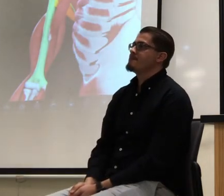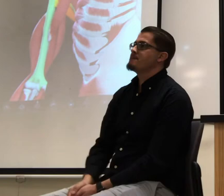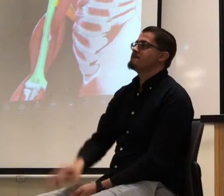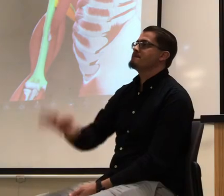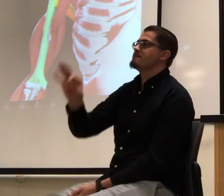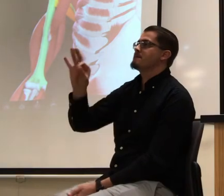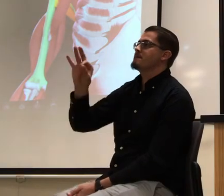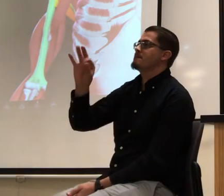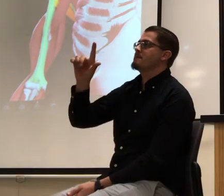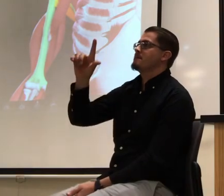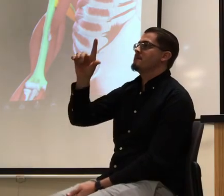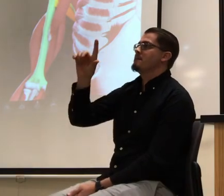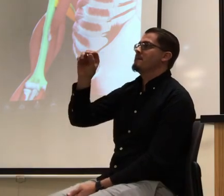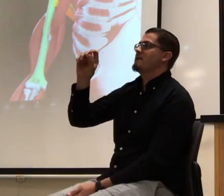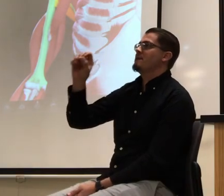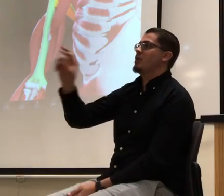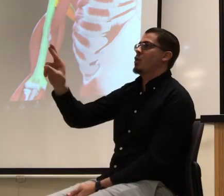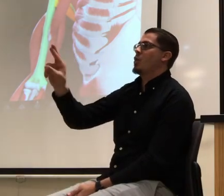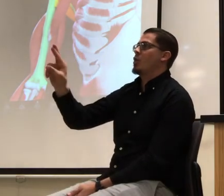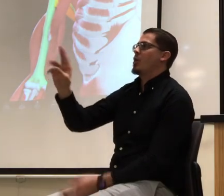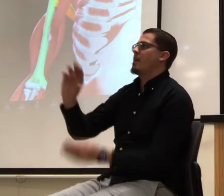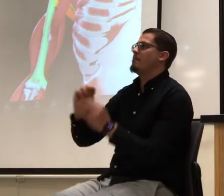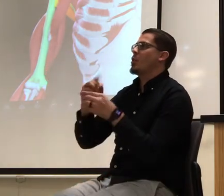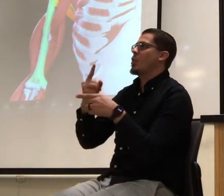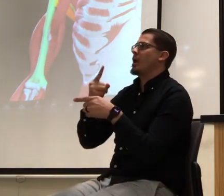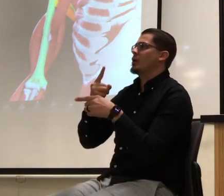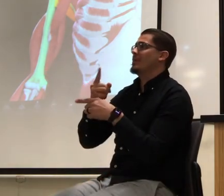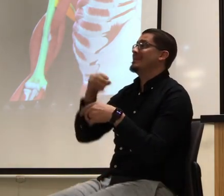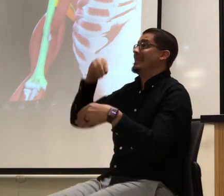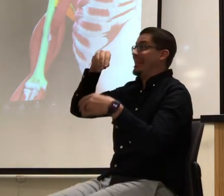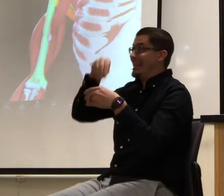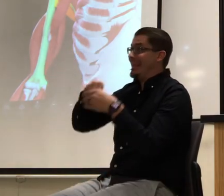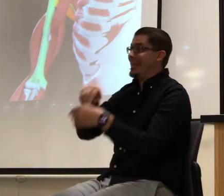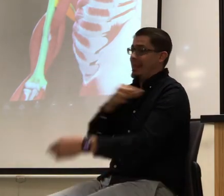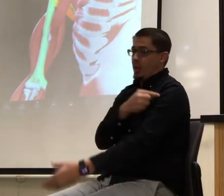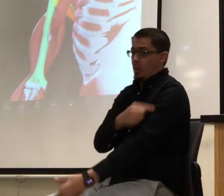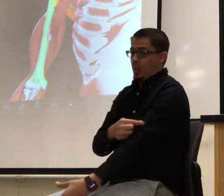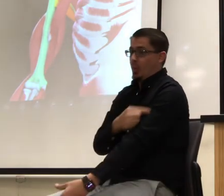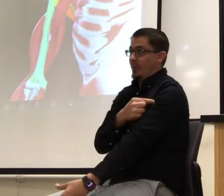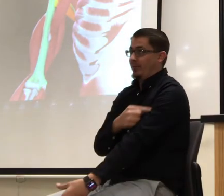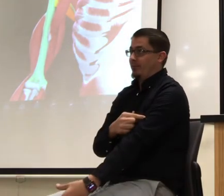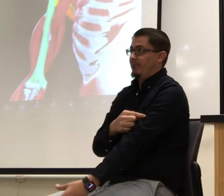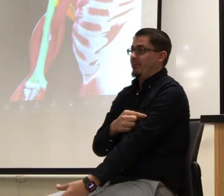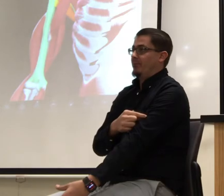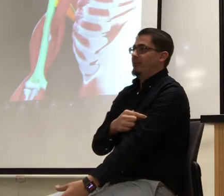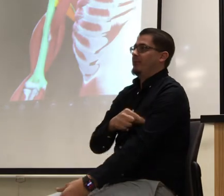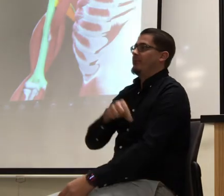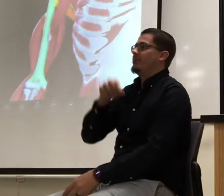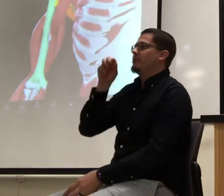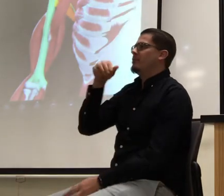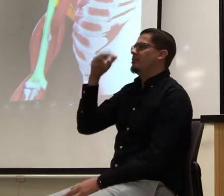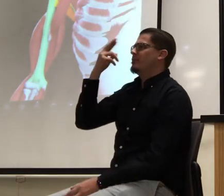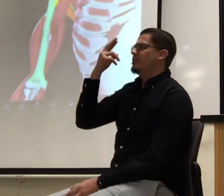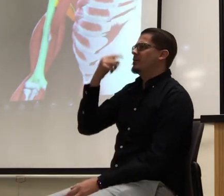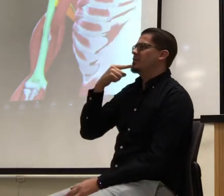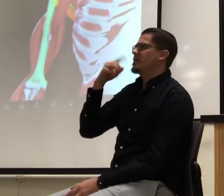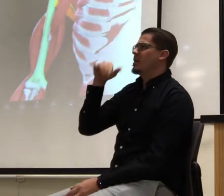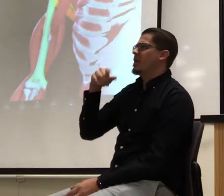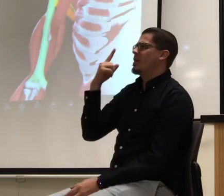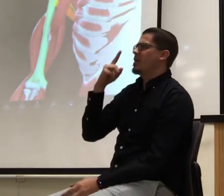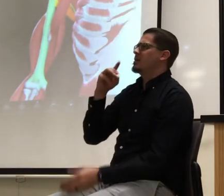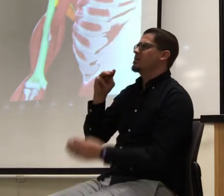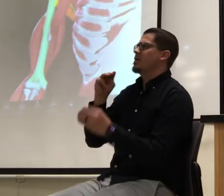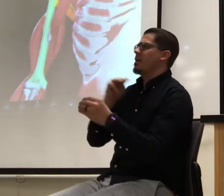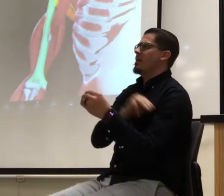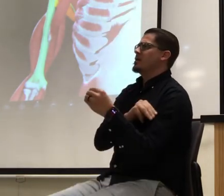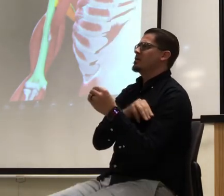Floor of intratubercular groove would be more accurate. It's right in the groove. Okay, the reason why I say that is this muscle